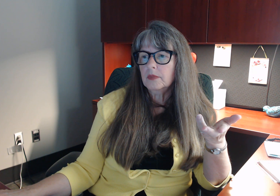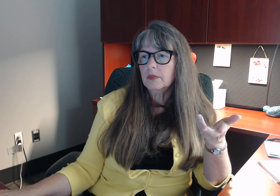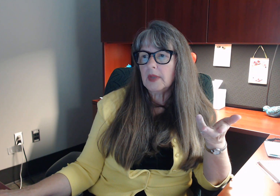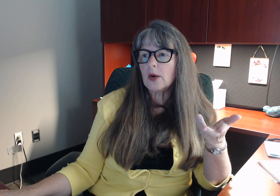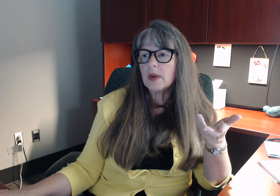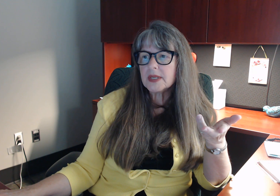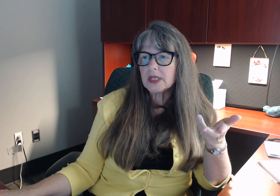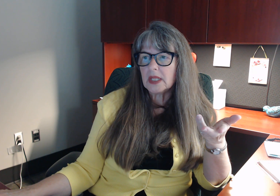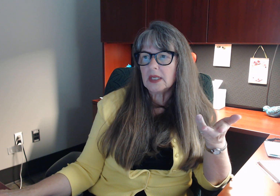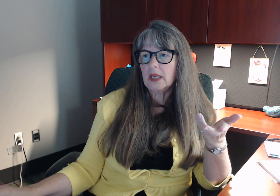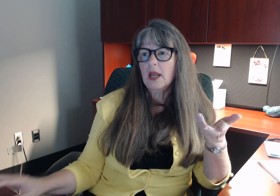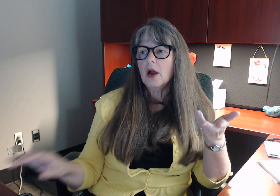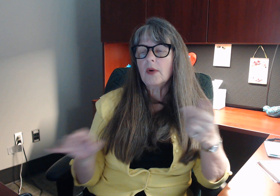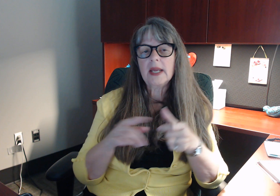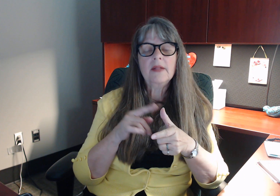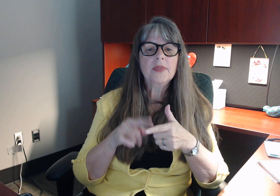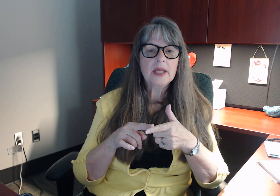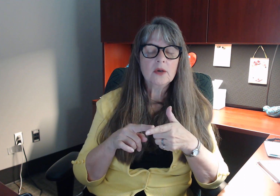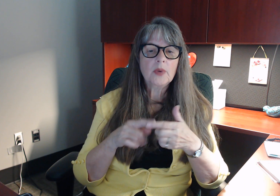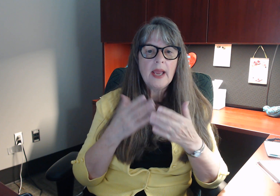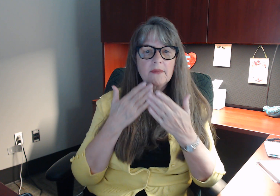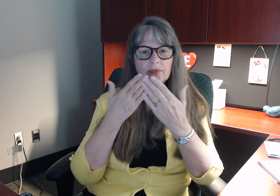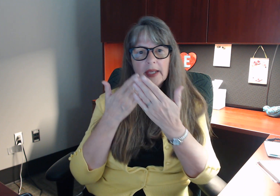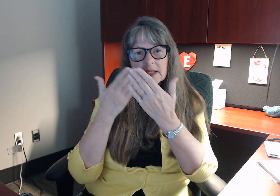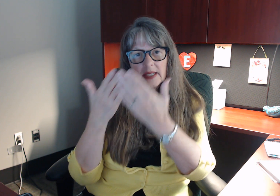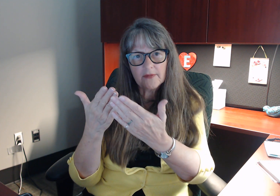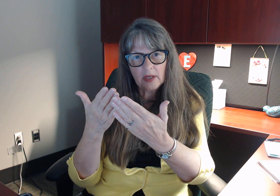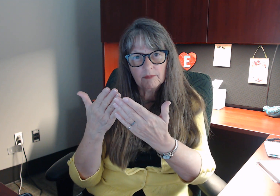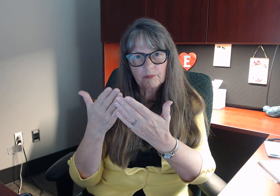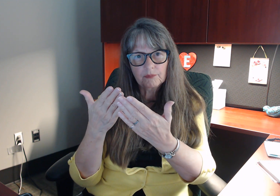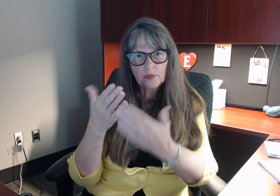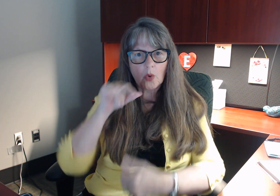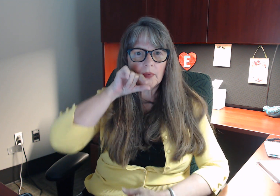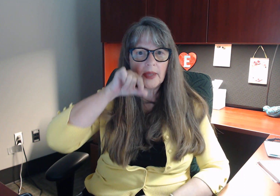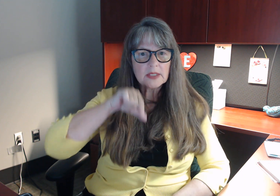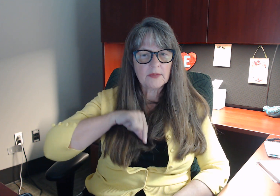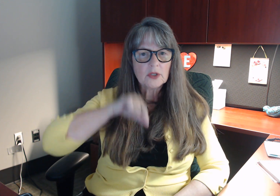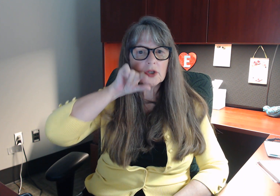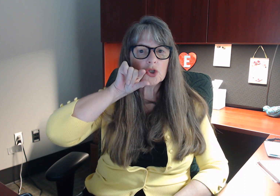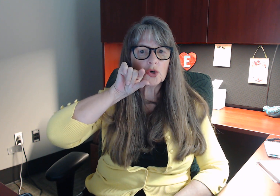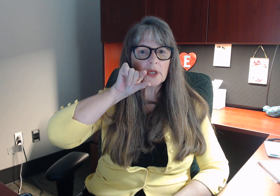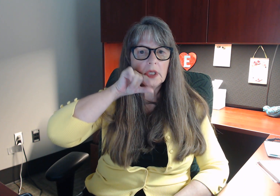But I don't want to miss anything. Okay, and then we have Thanksgiving or Thanksgiving. This is turkey.